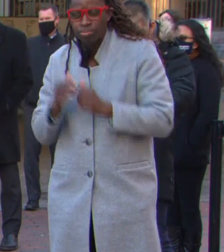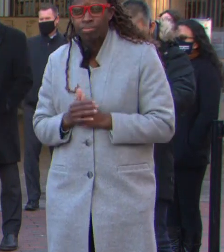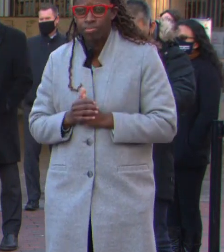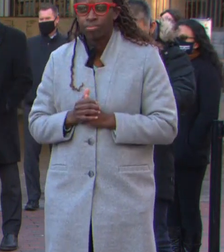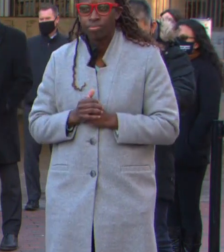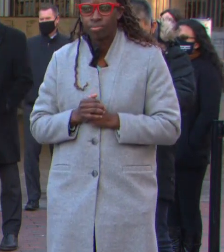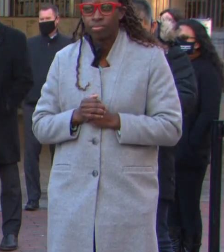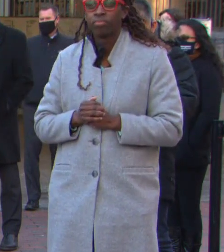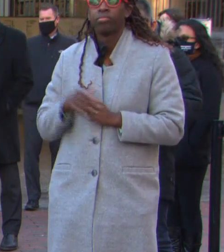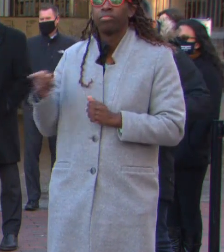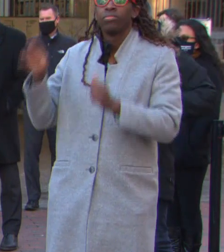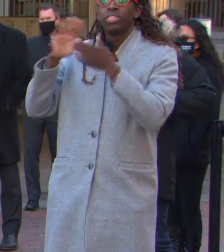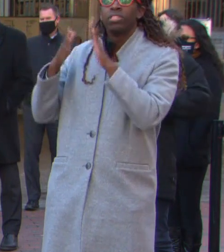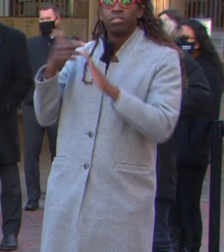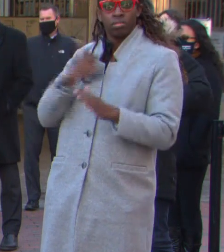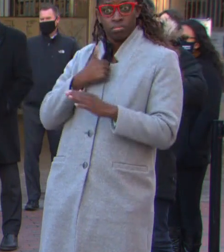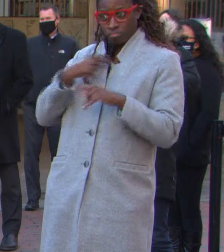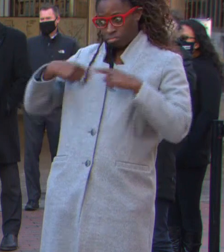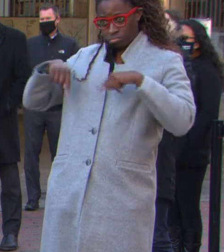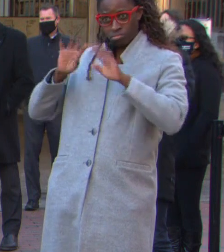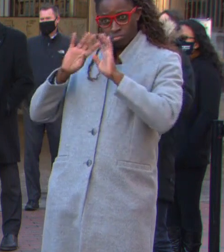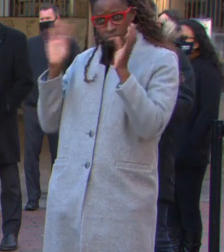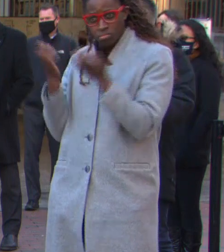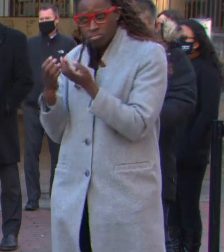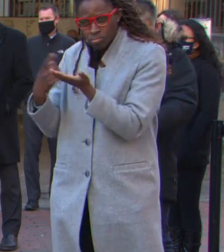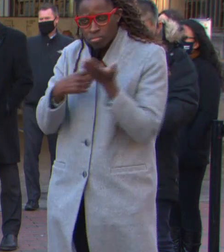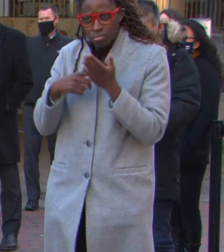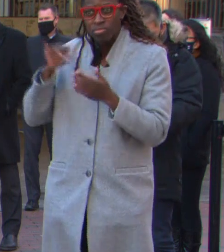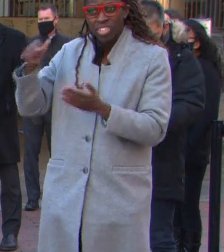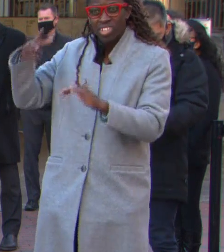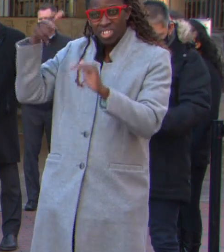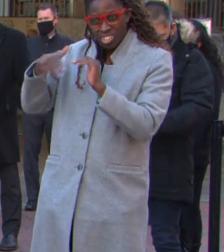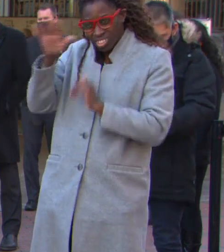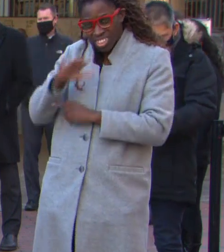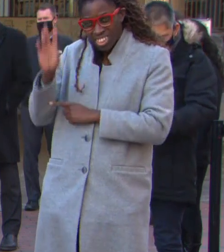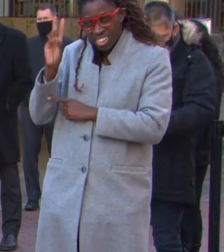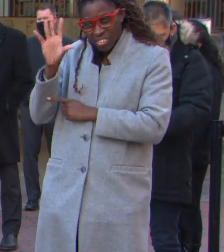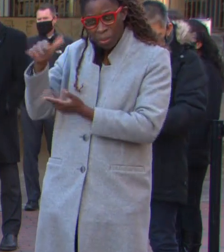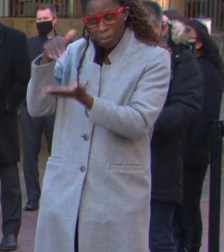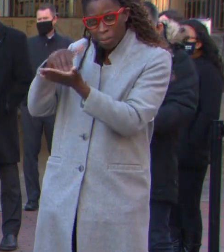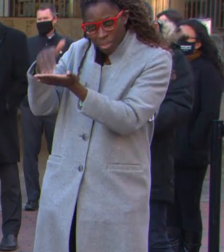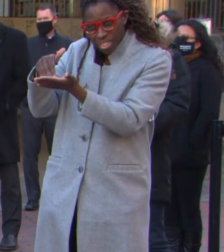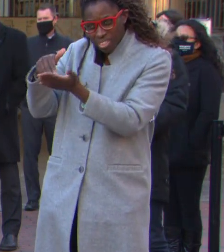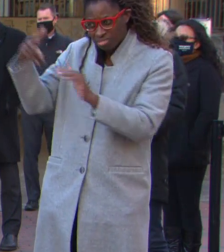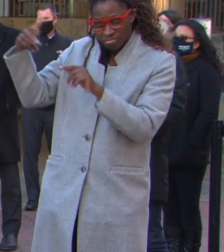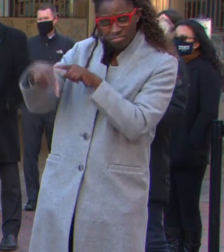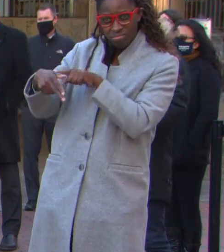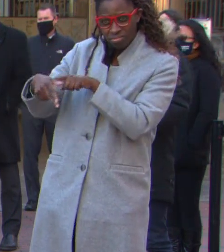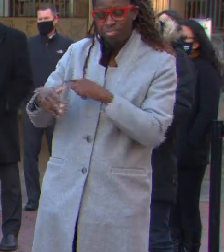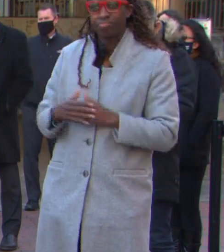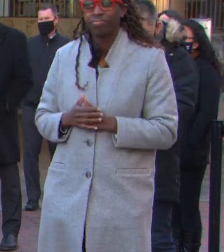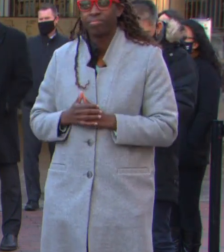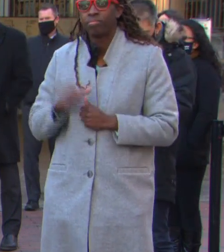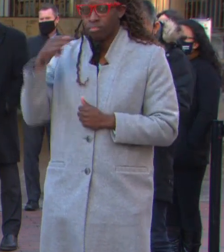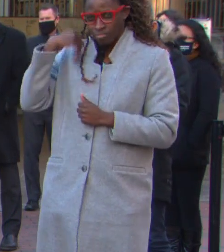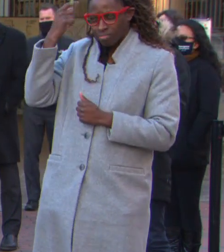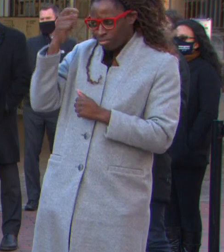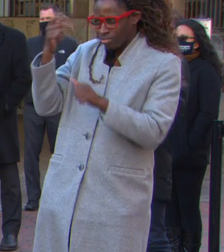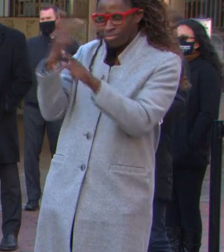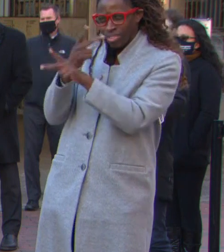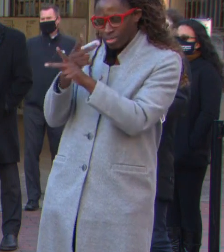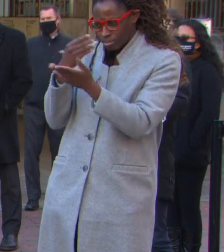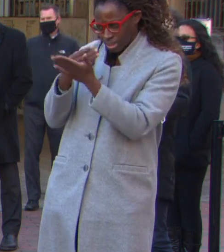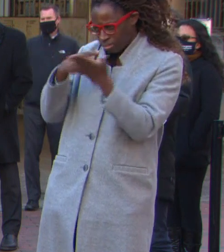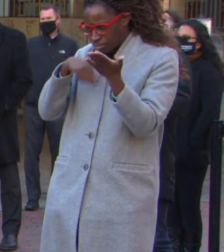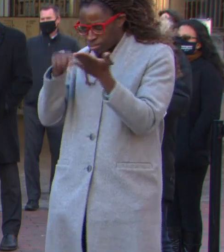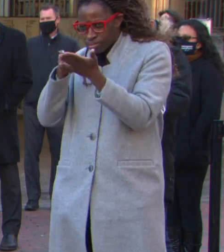year and myself, we cut $65 million out of the budget. We're able to look at our debt and realign some of our debt and make